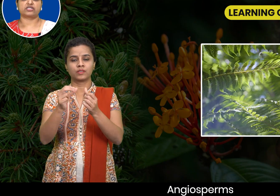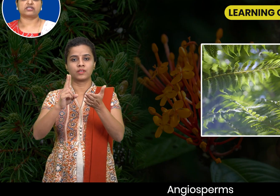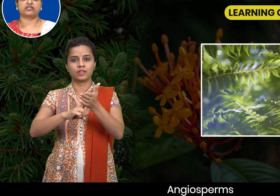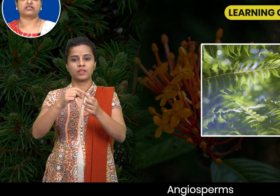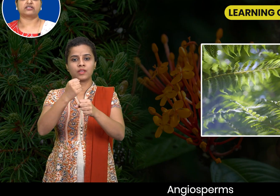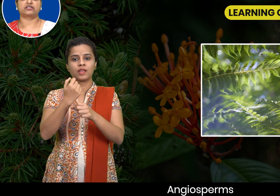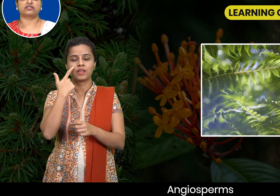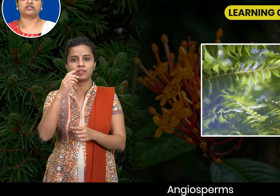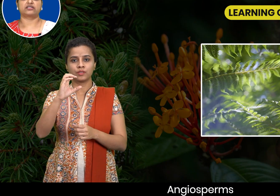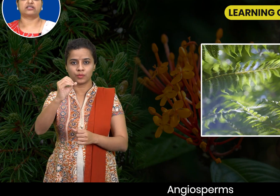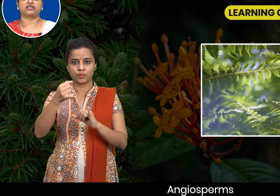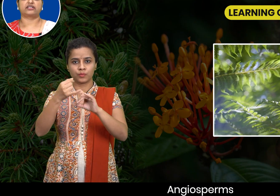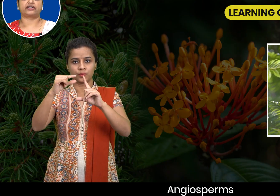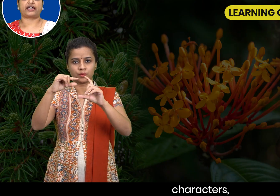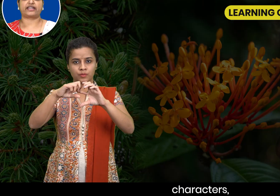Angiosperms,